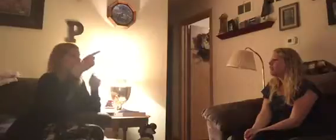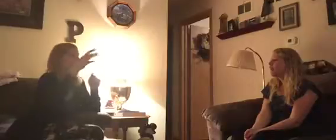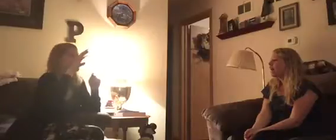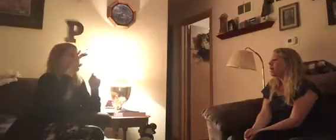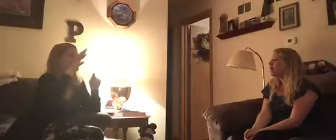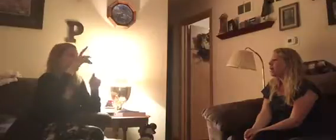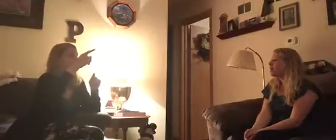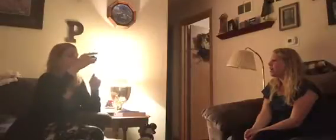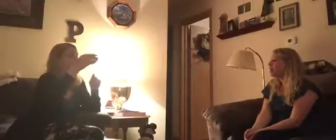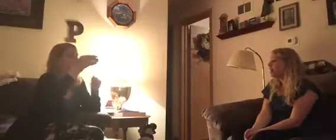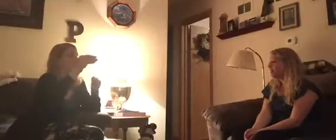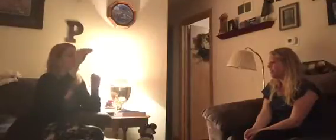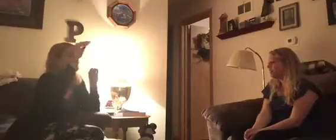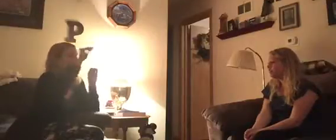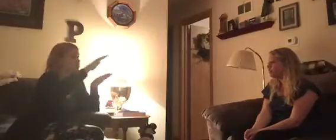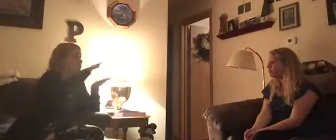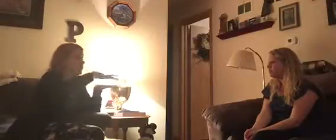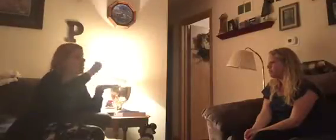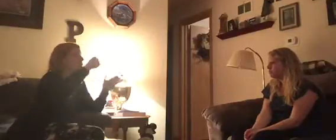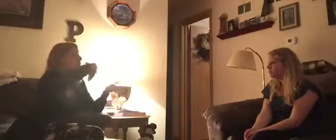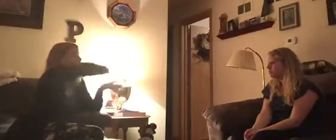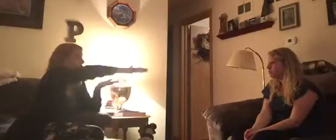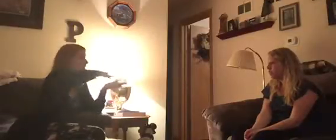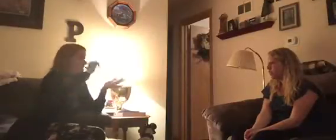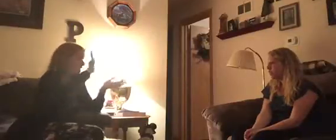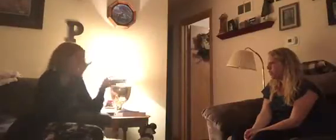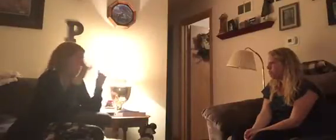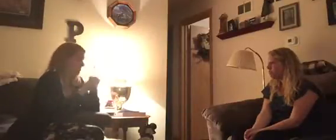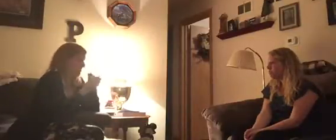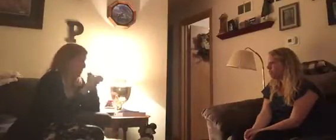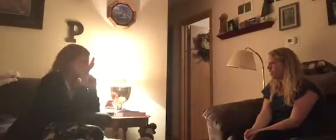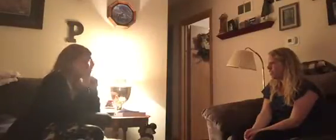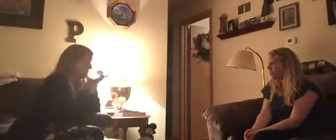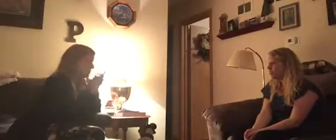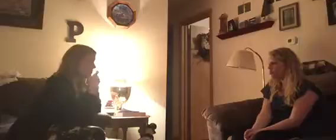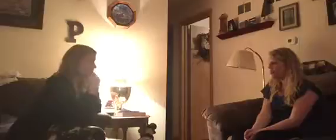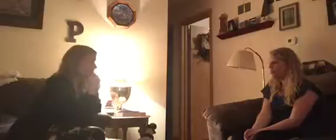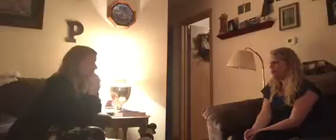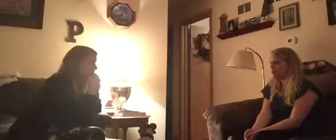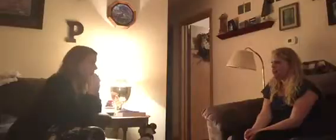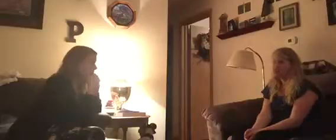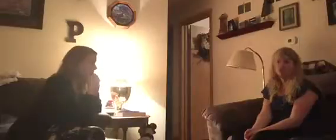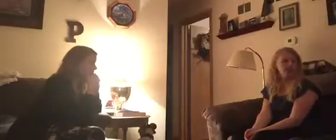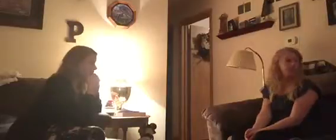like I could buy it wherever, put it on there and paint, and how much would that cost, do you think?